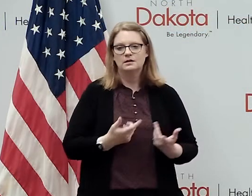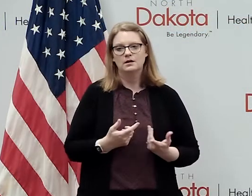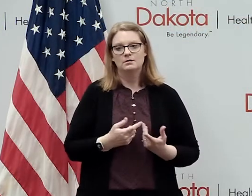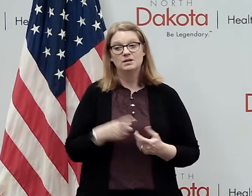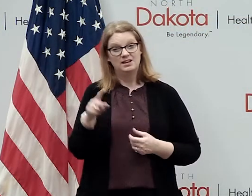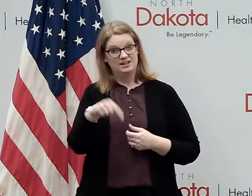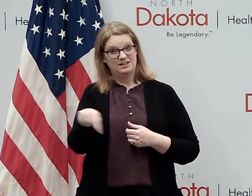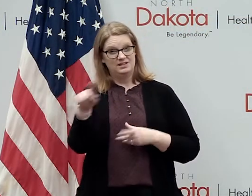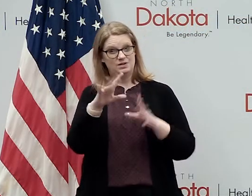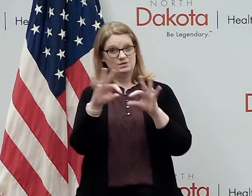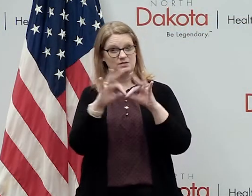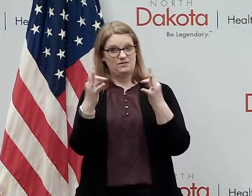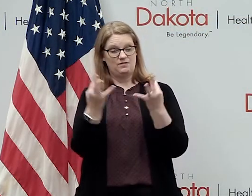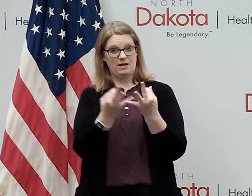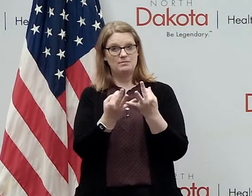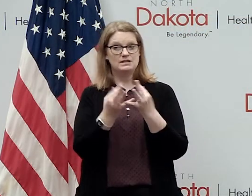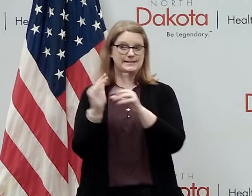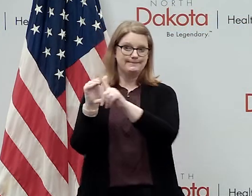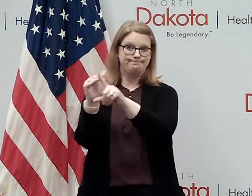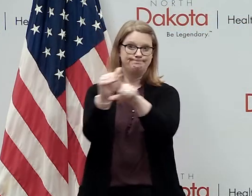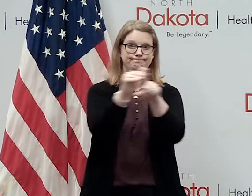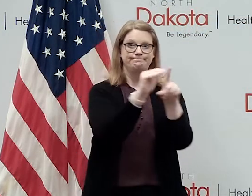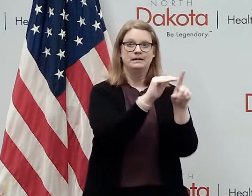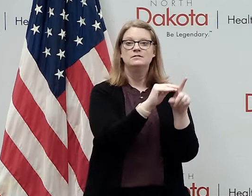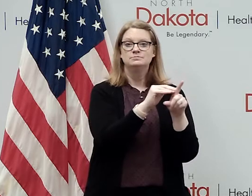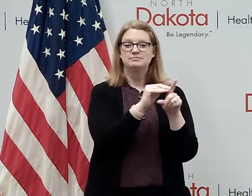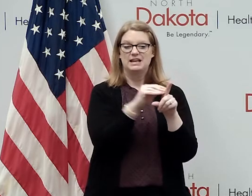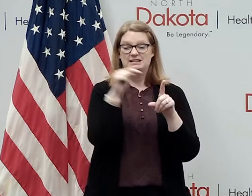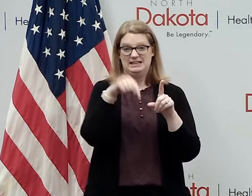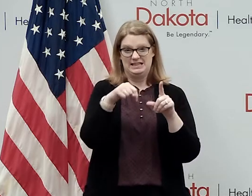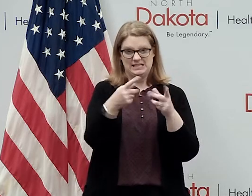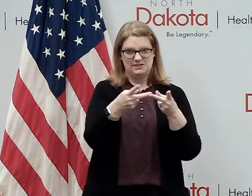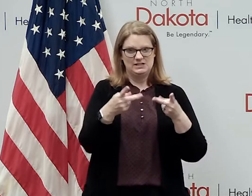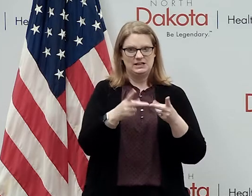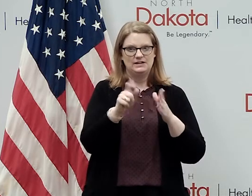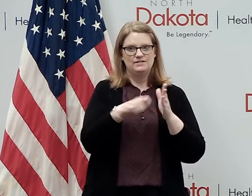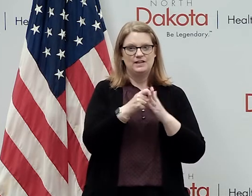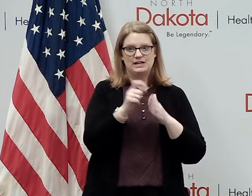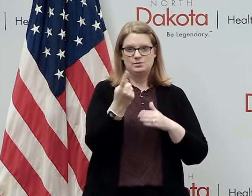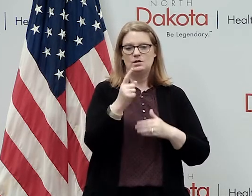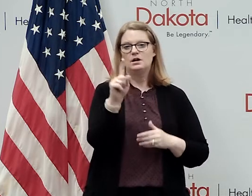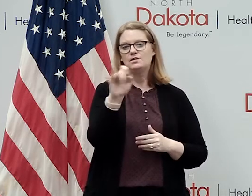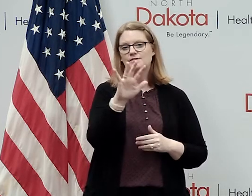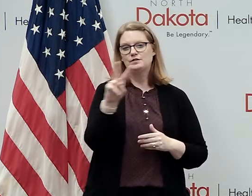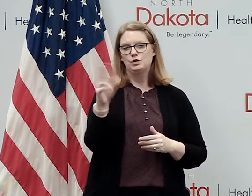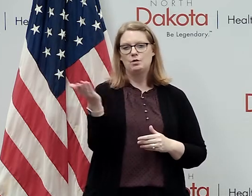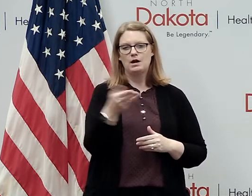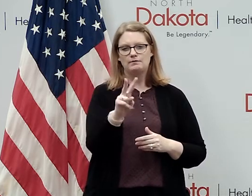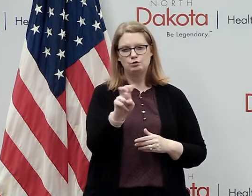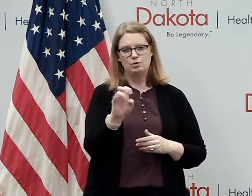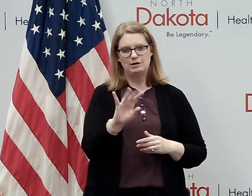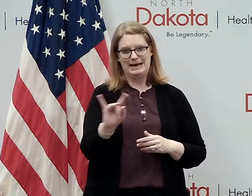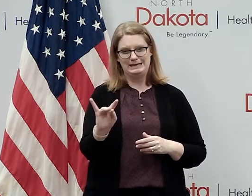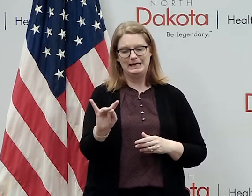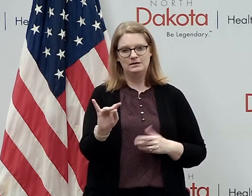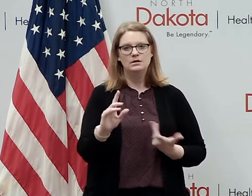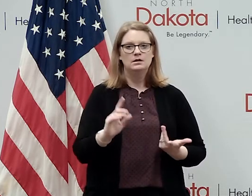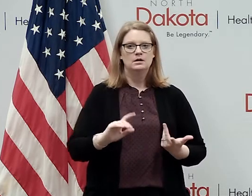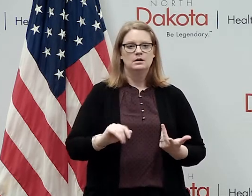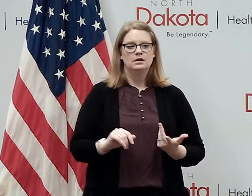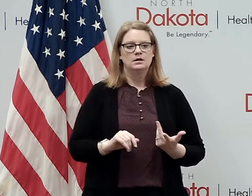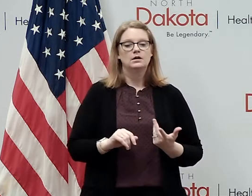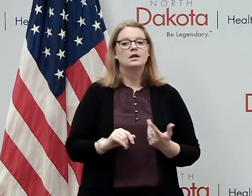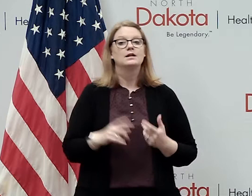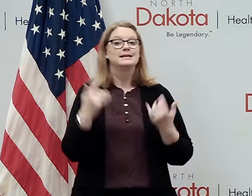notified that their loved one's facility has now entered phase 1, which is again 152 out of 218, you can expect to see the